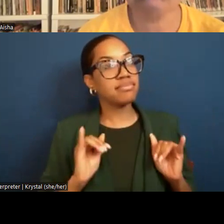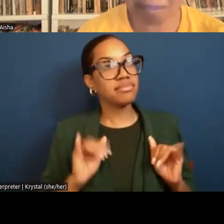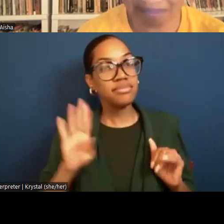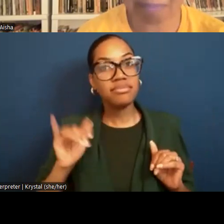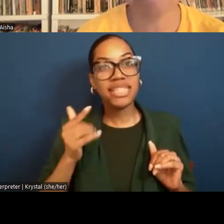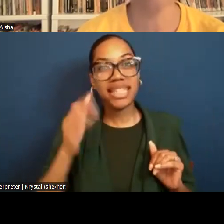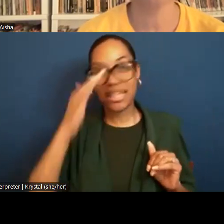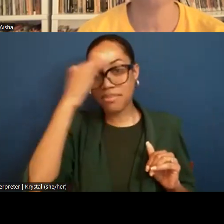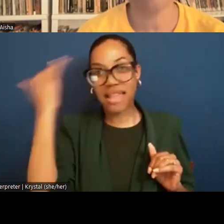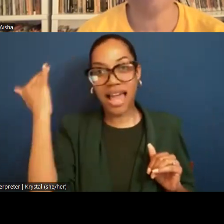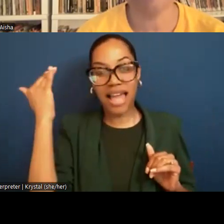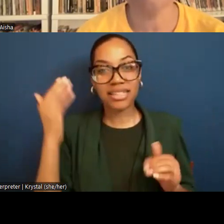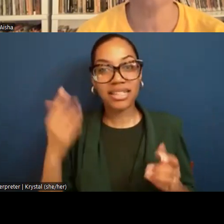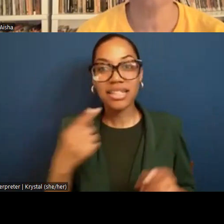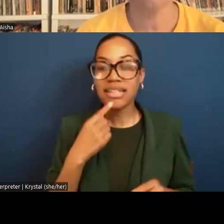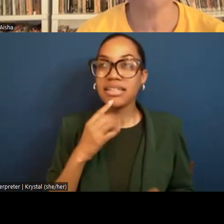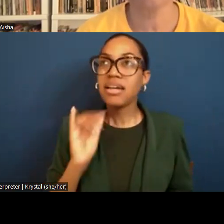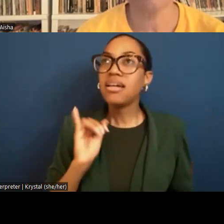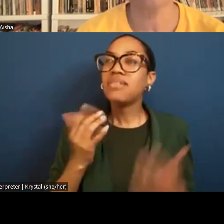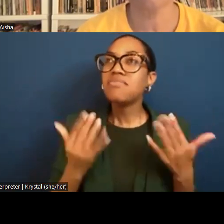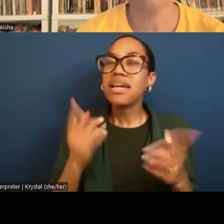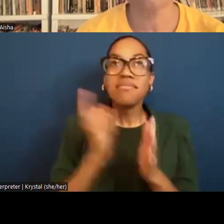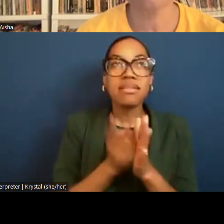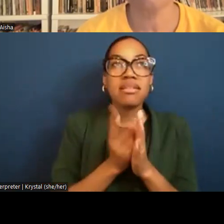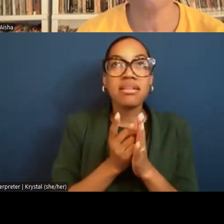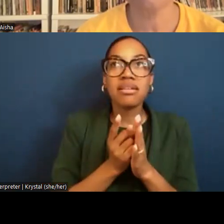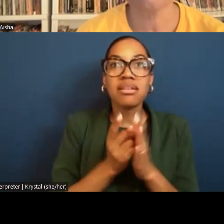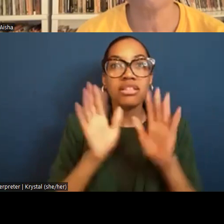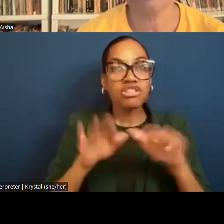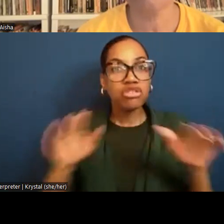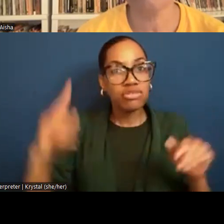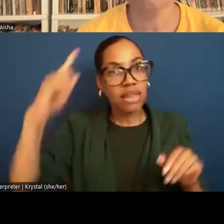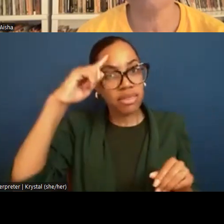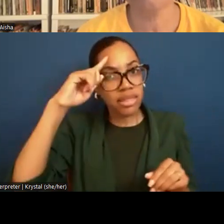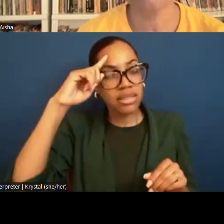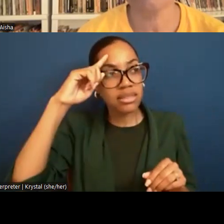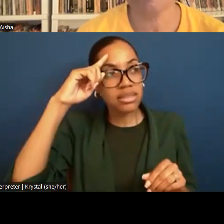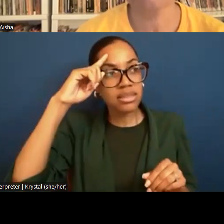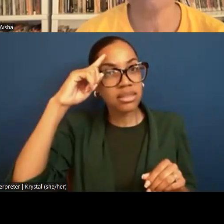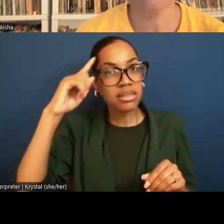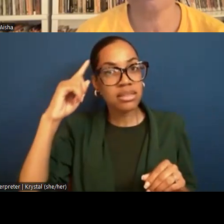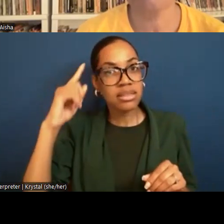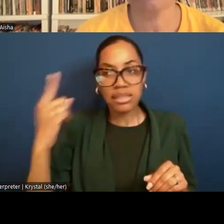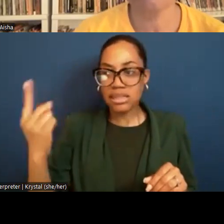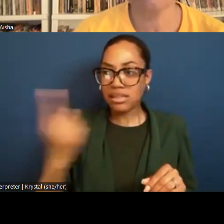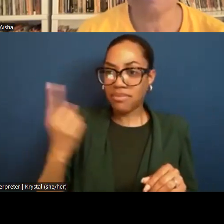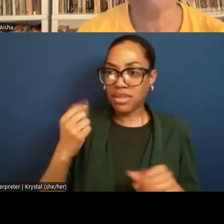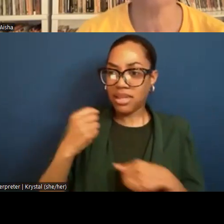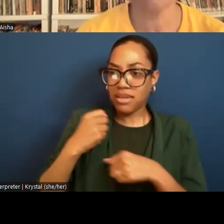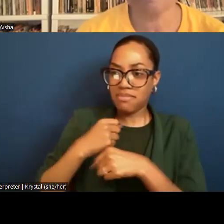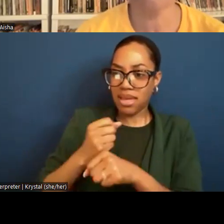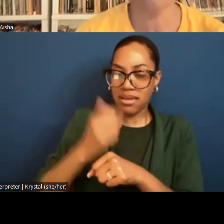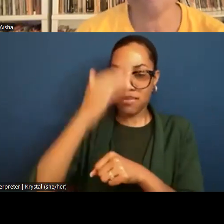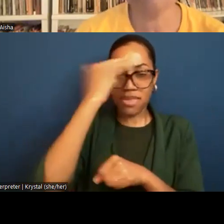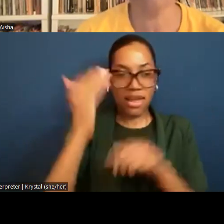January forever. And they're like, wait a minute, the children think there's something that makes Black people get hurt,